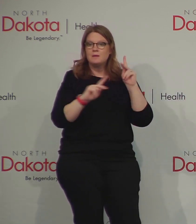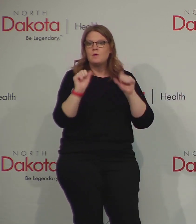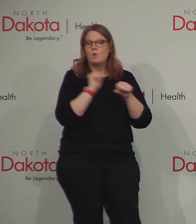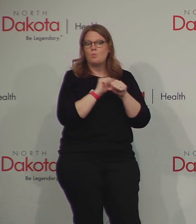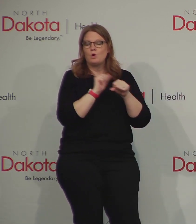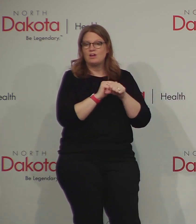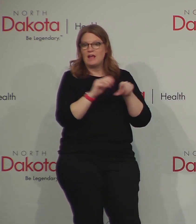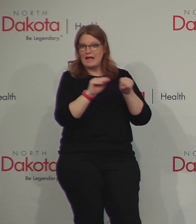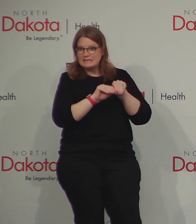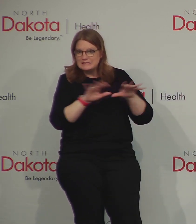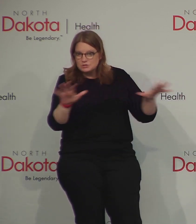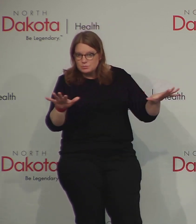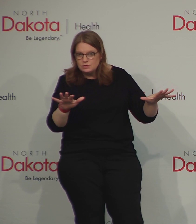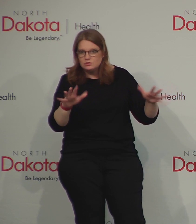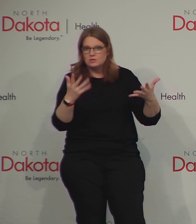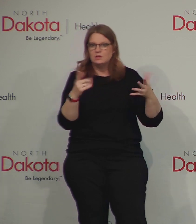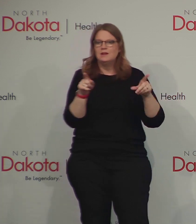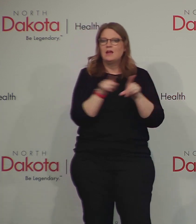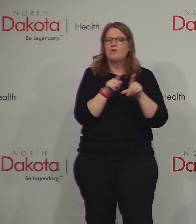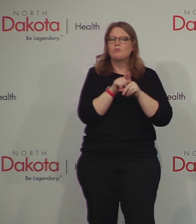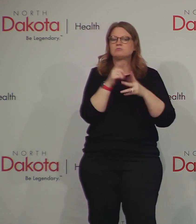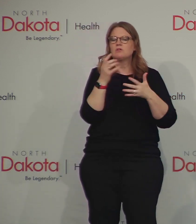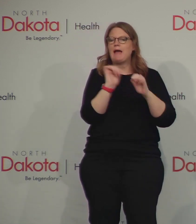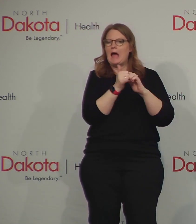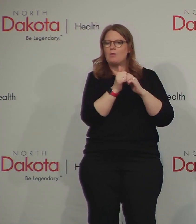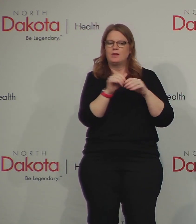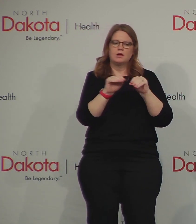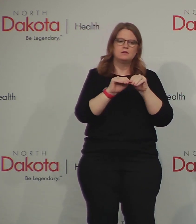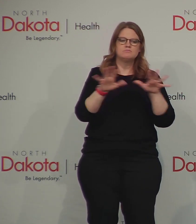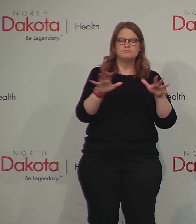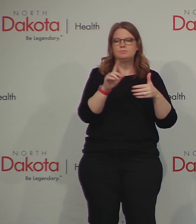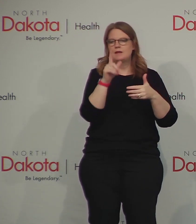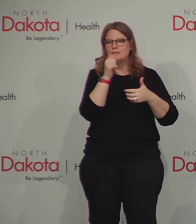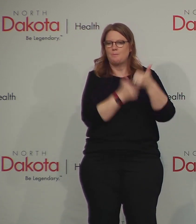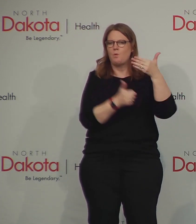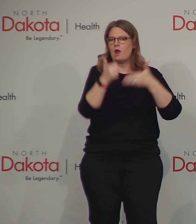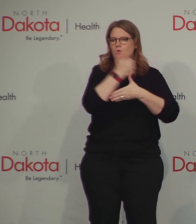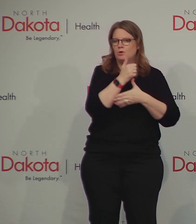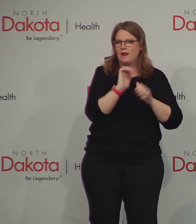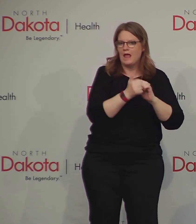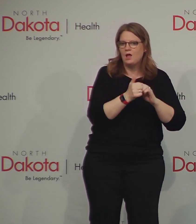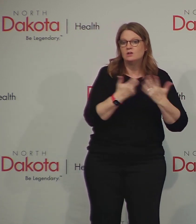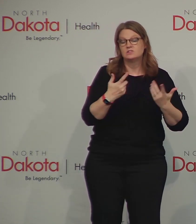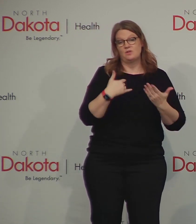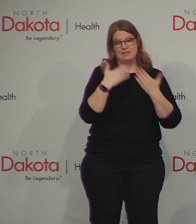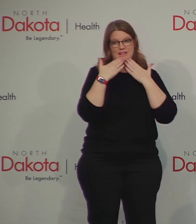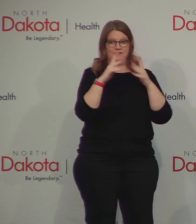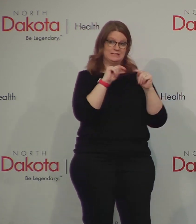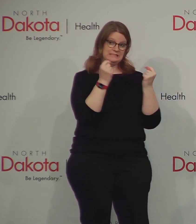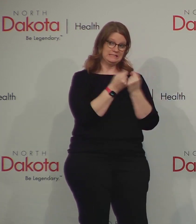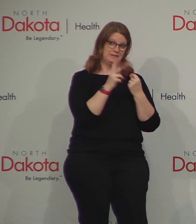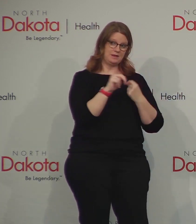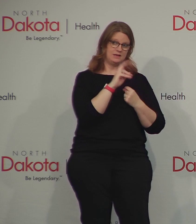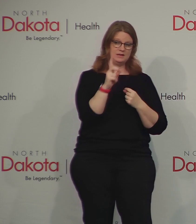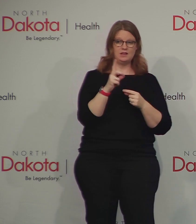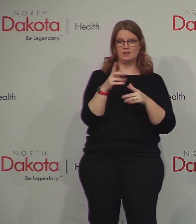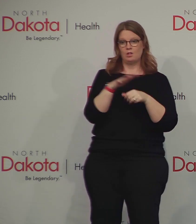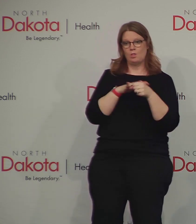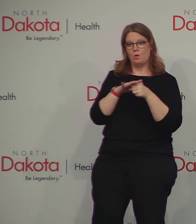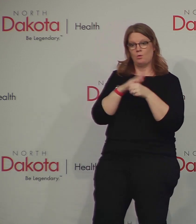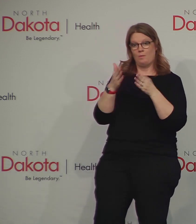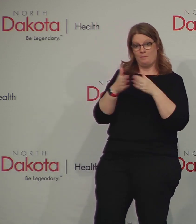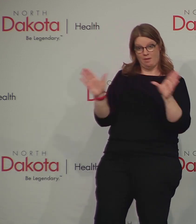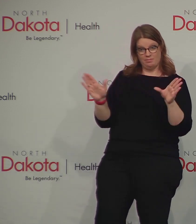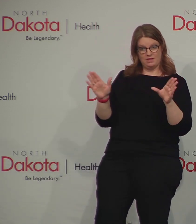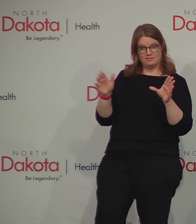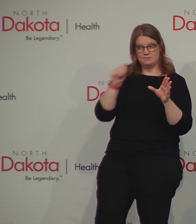distribution and prioritization for months, and I want to thank the dozens of members of Team ND, local public health partners from across North Dakota who have